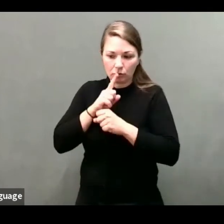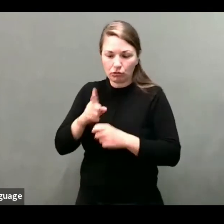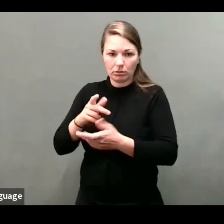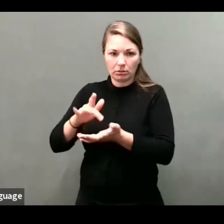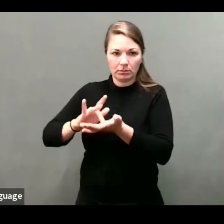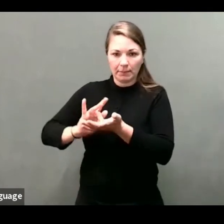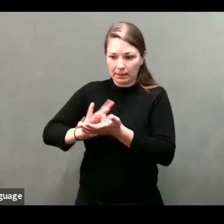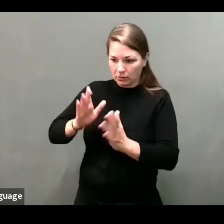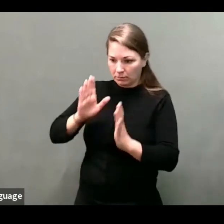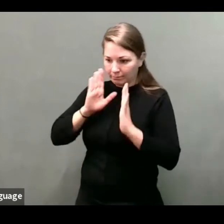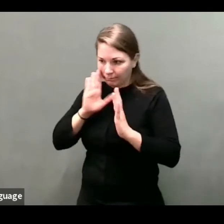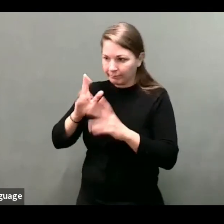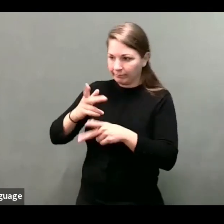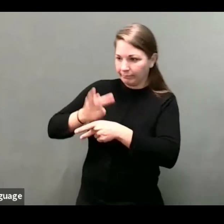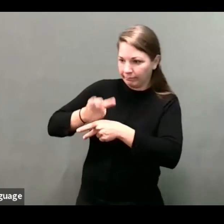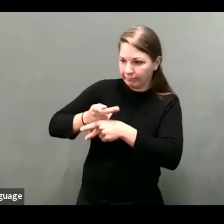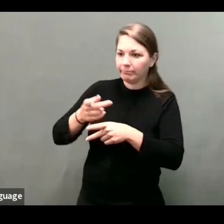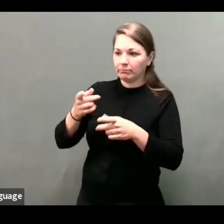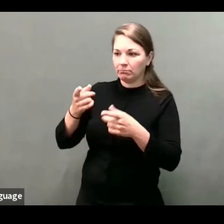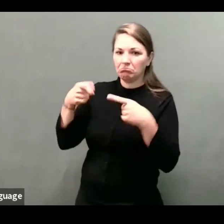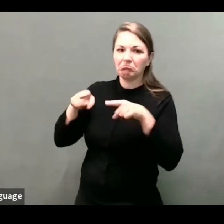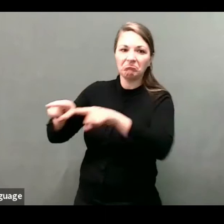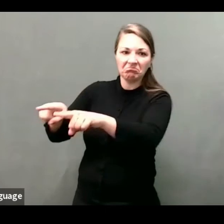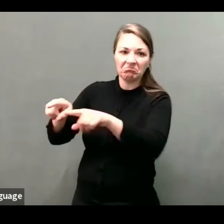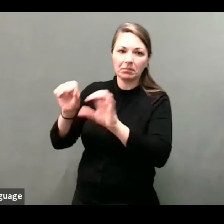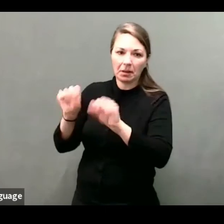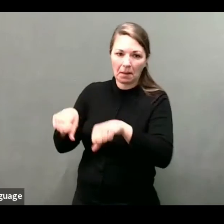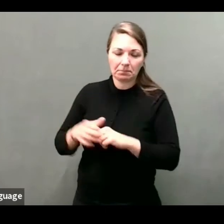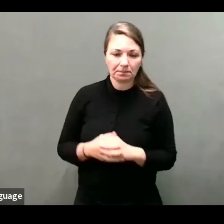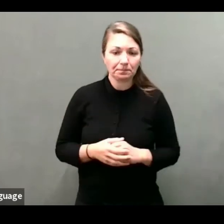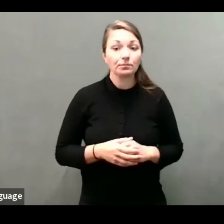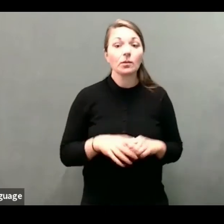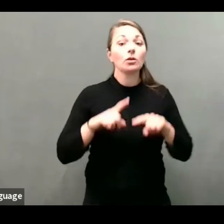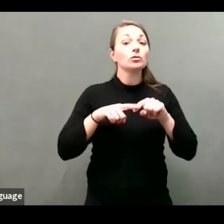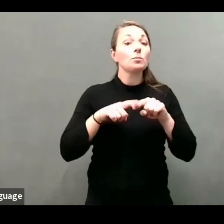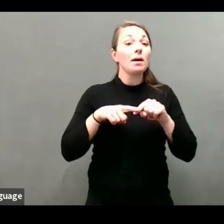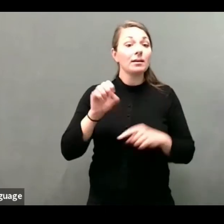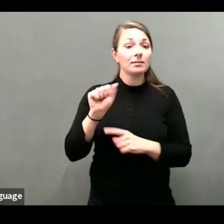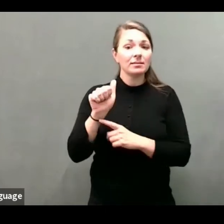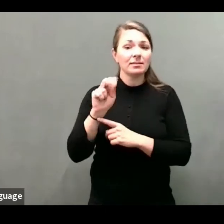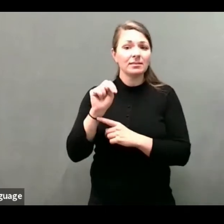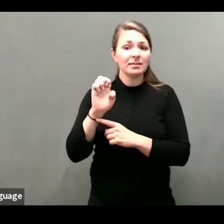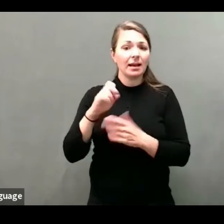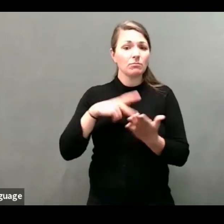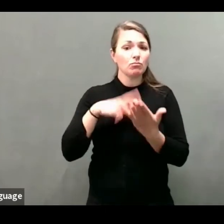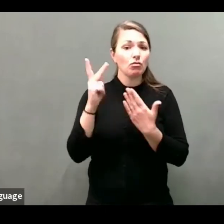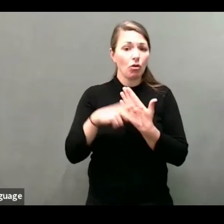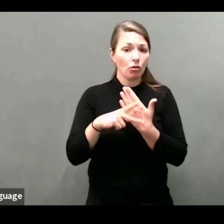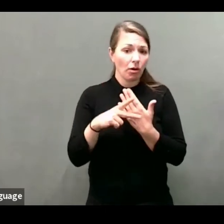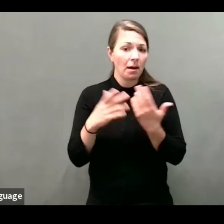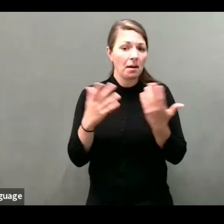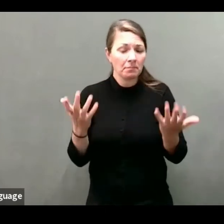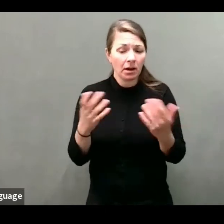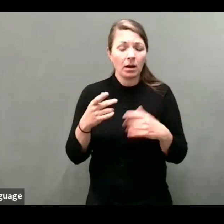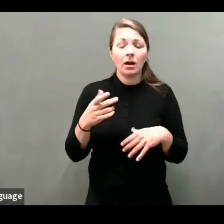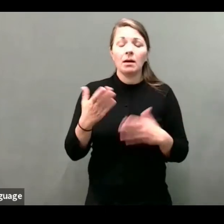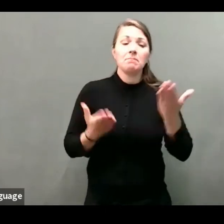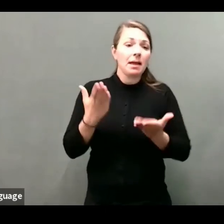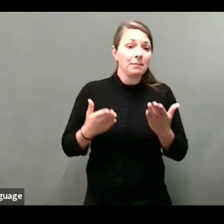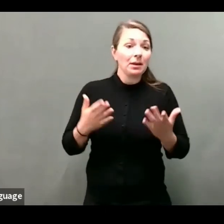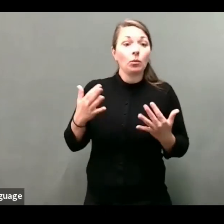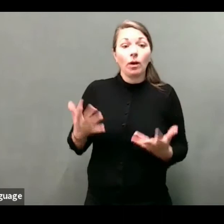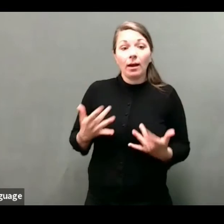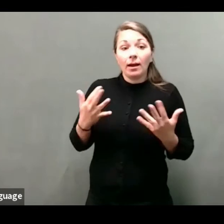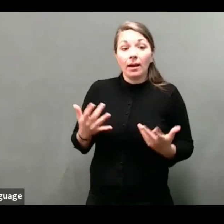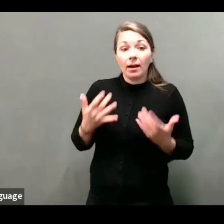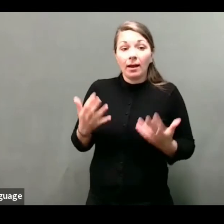Now, depending on what kind of SANE program the facility uses, there may then be a period of time of waiting for a SANE